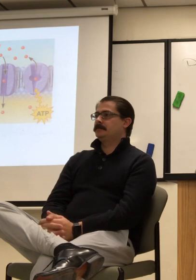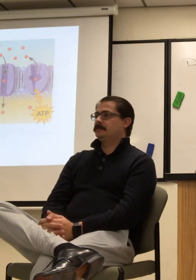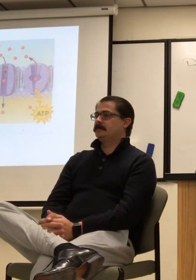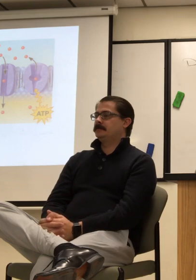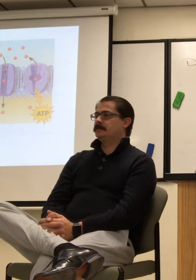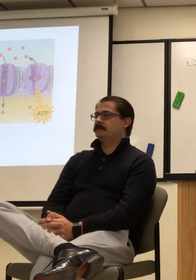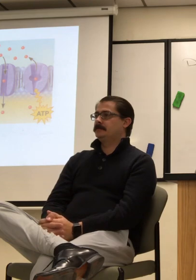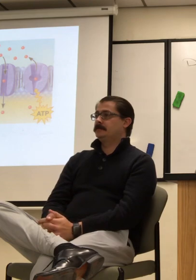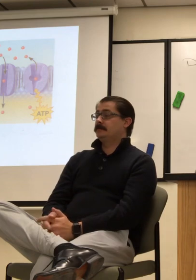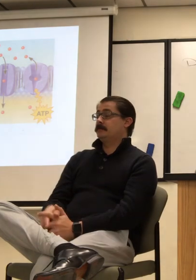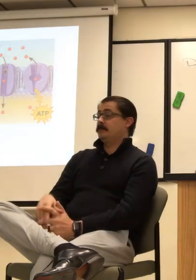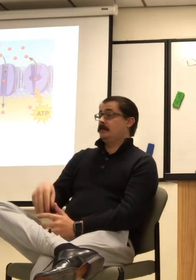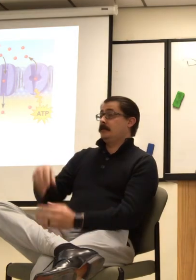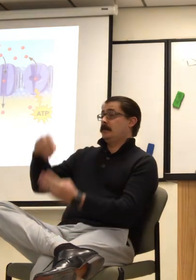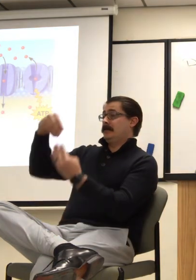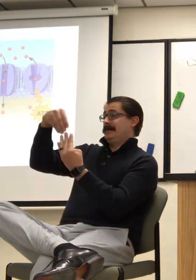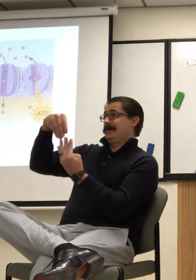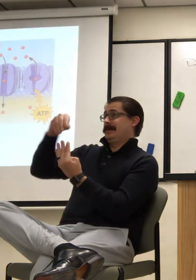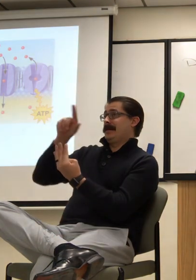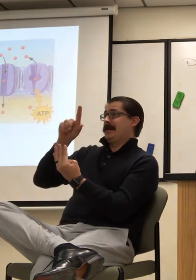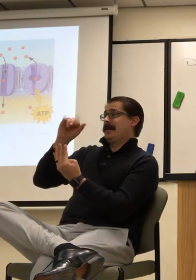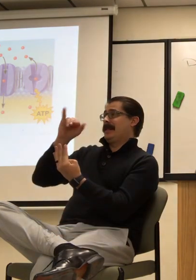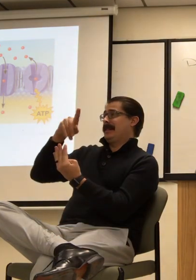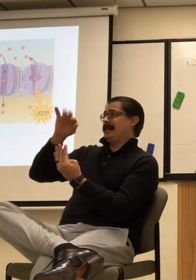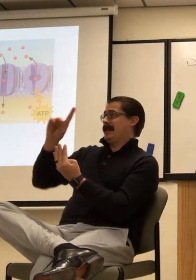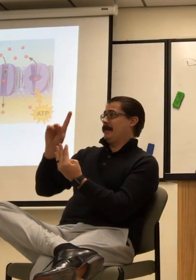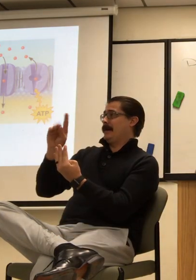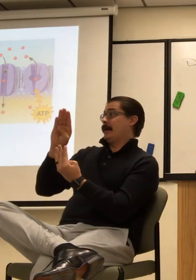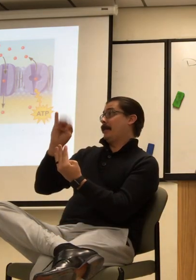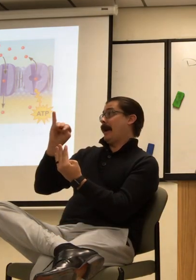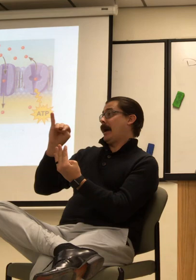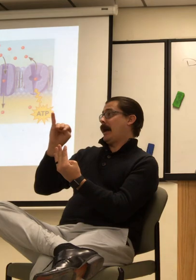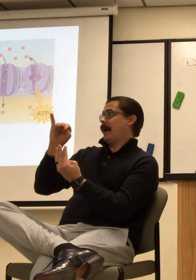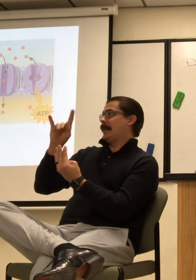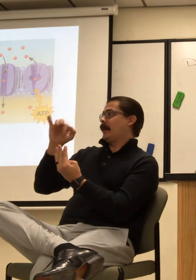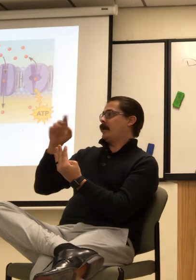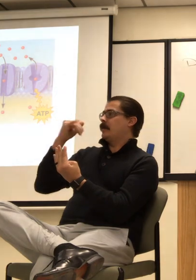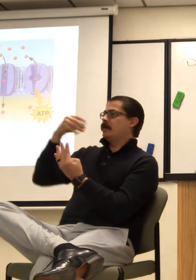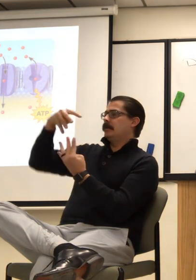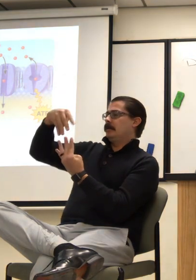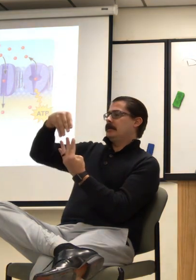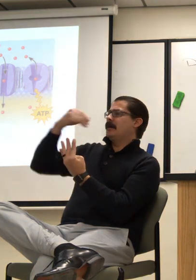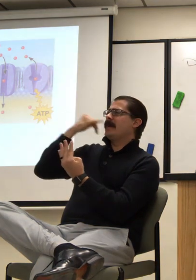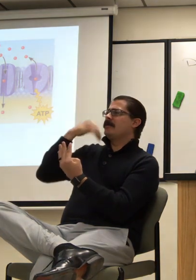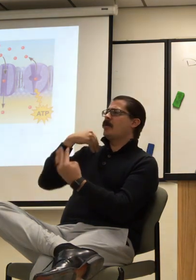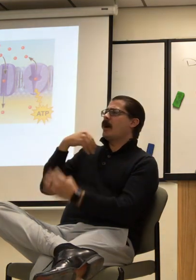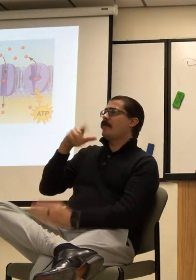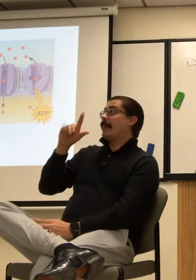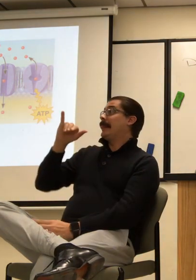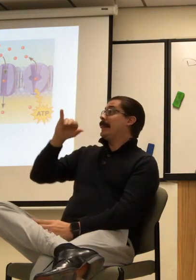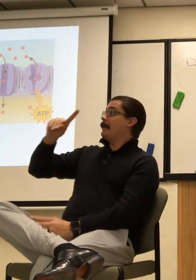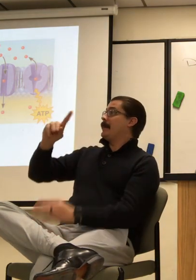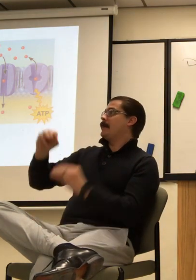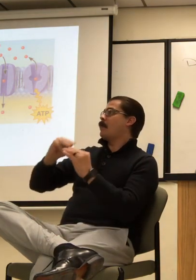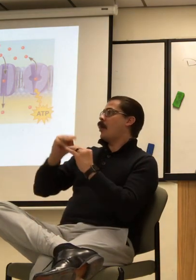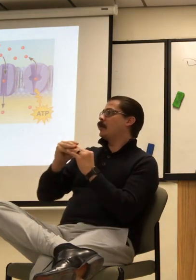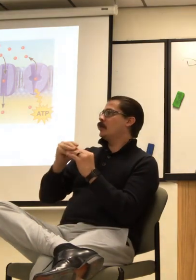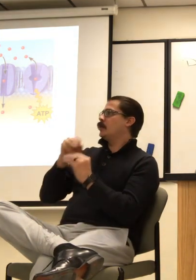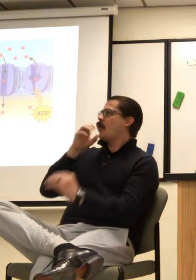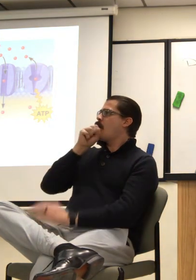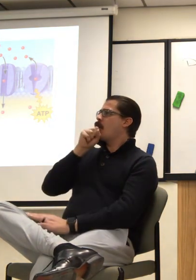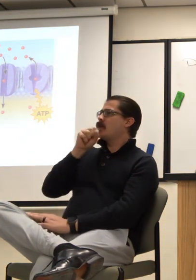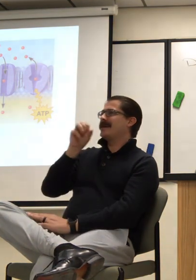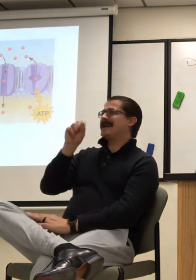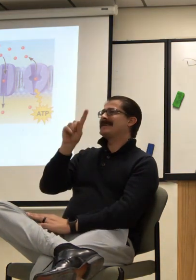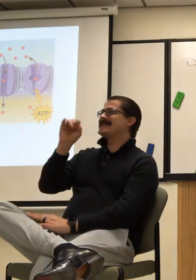Lipid bilayer, and I don't want to draw this thing again, but let's pretend you have a lipid molecule, orange. It's a steroid or a